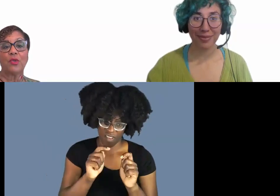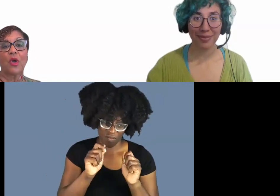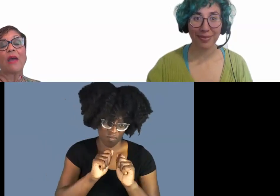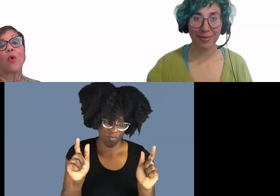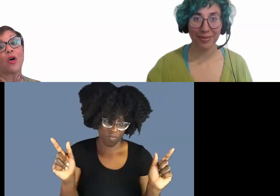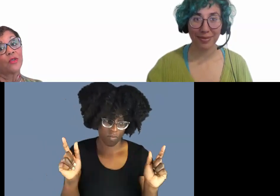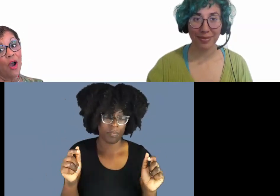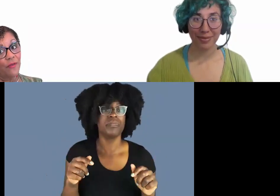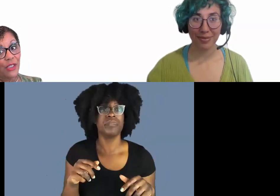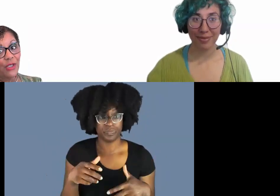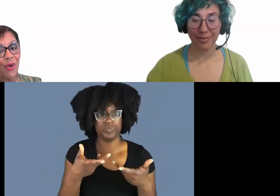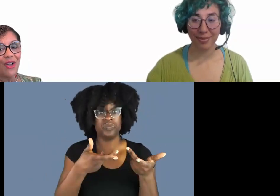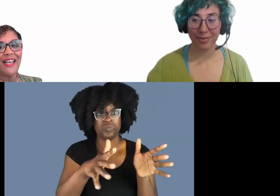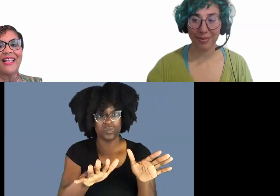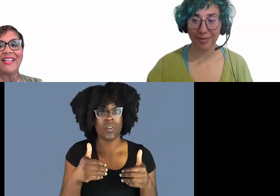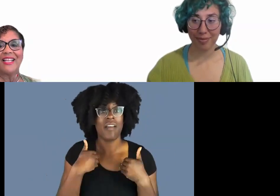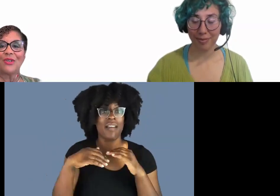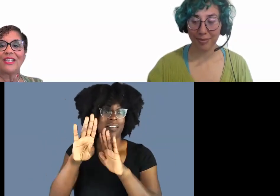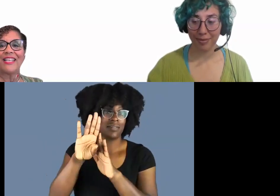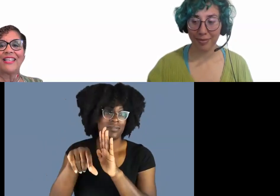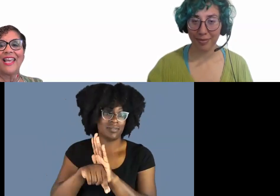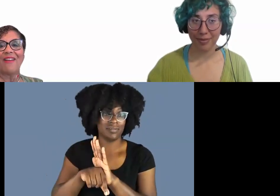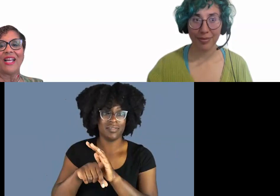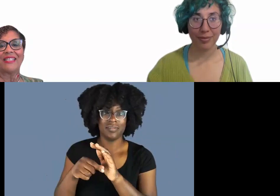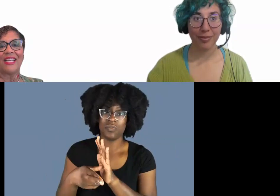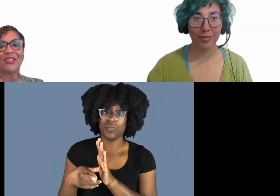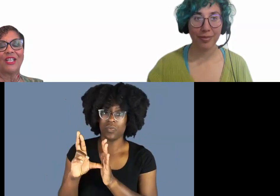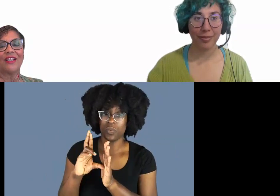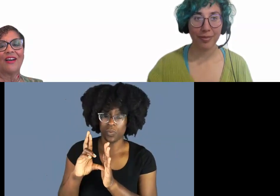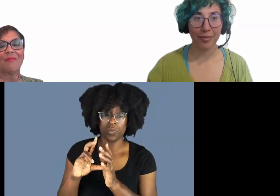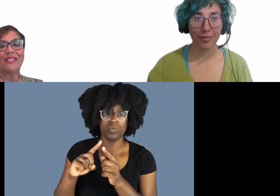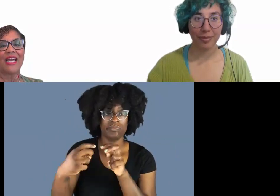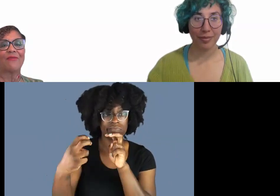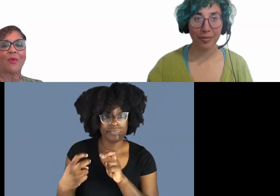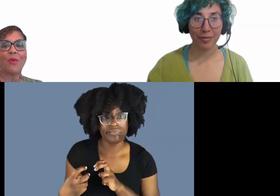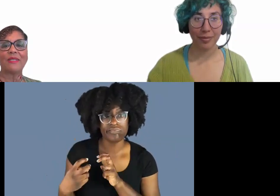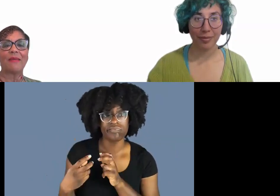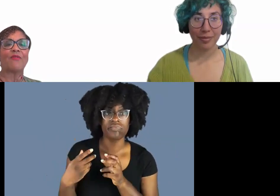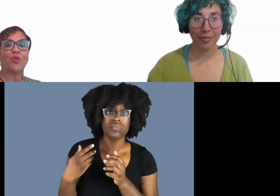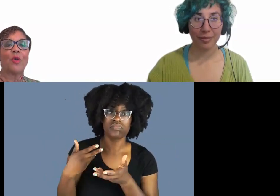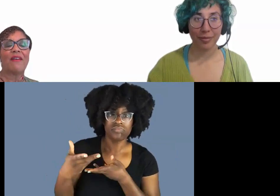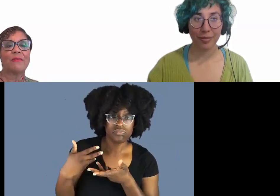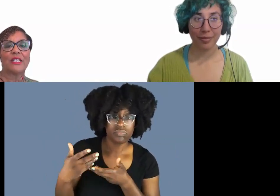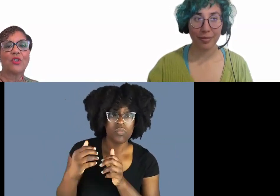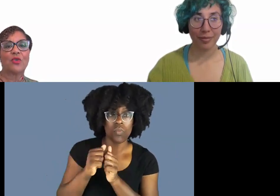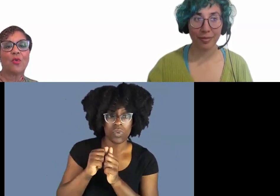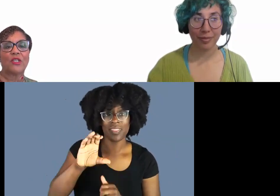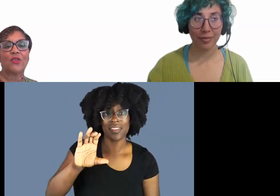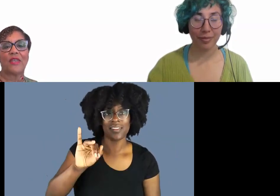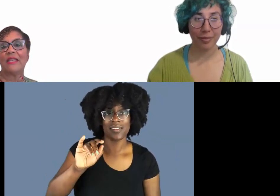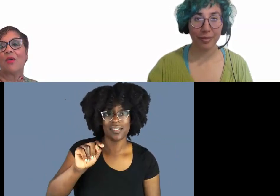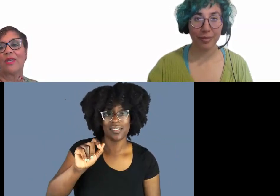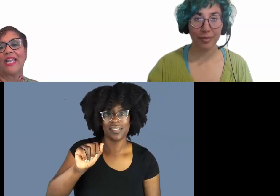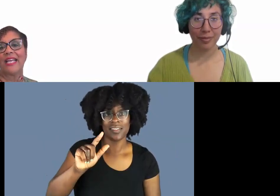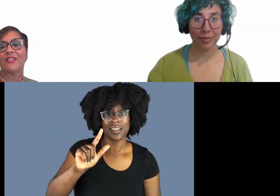your issues are. I will also offer to you all that you certainly can have that session aside from the website, but if you do have some additional questions